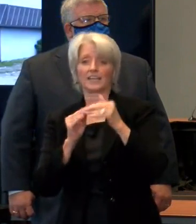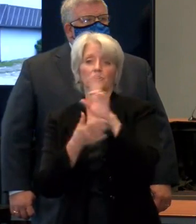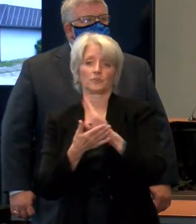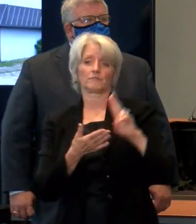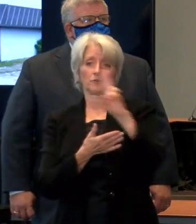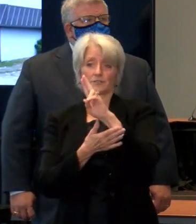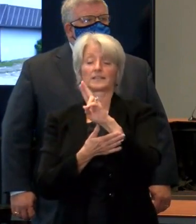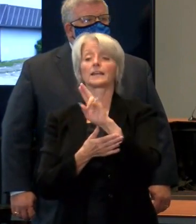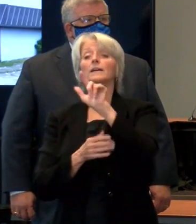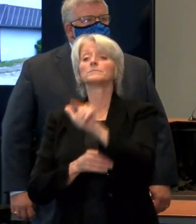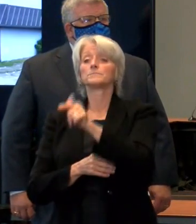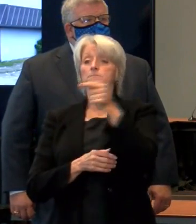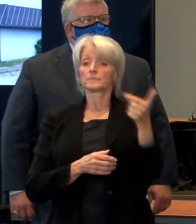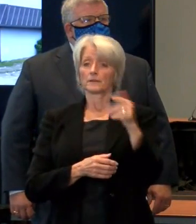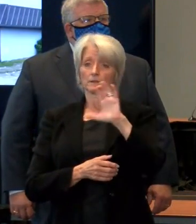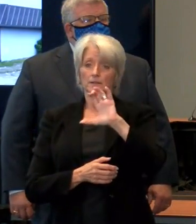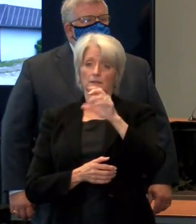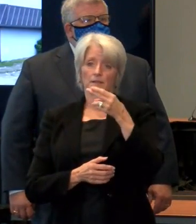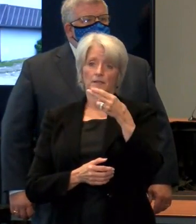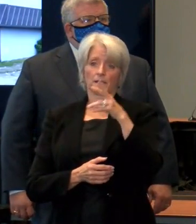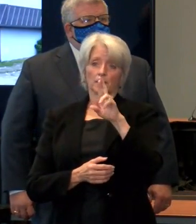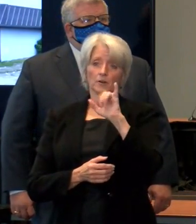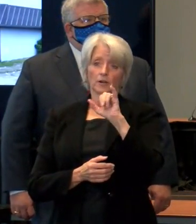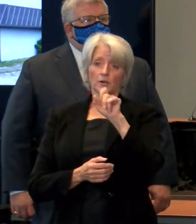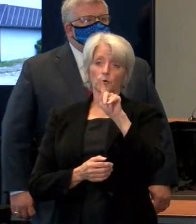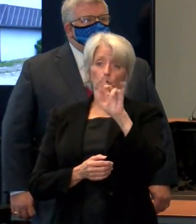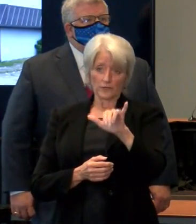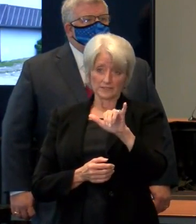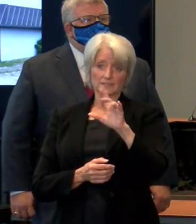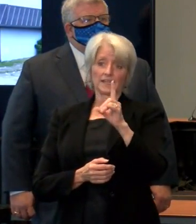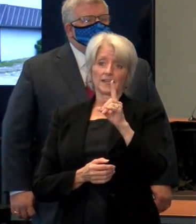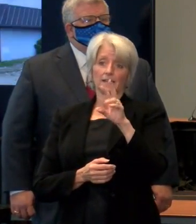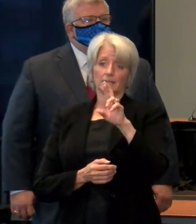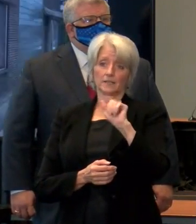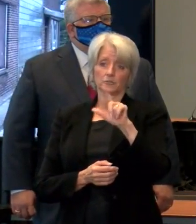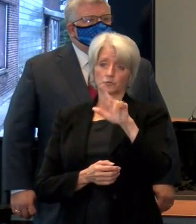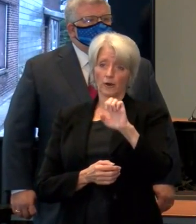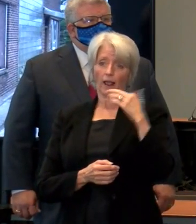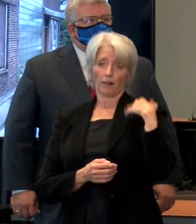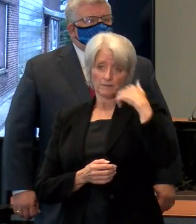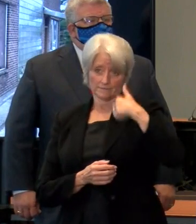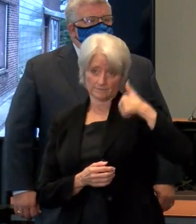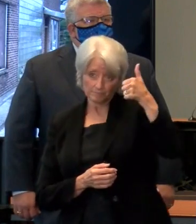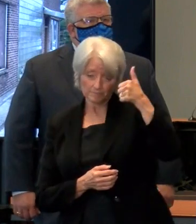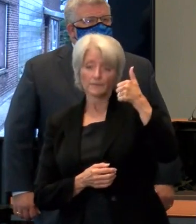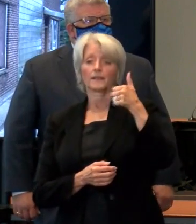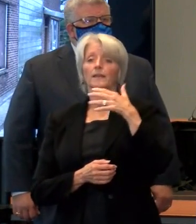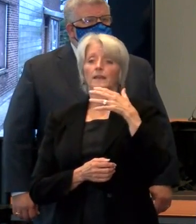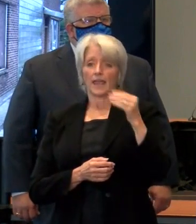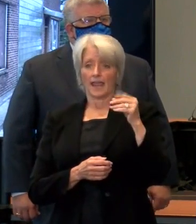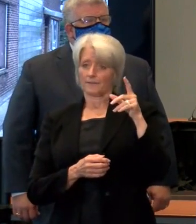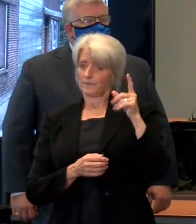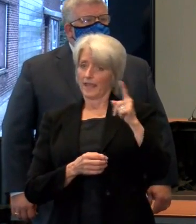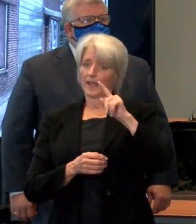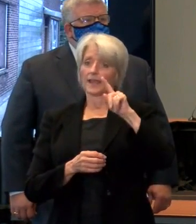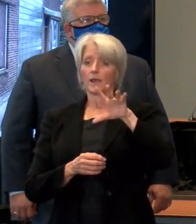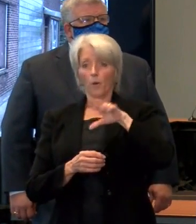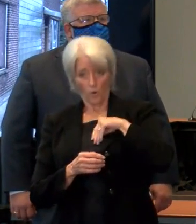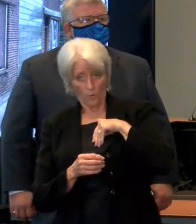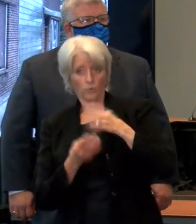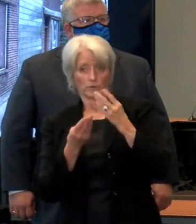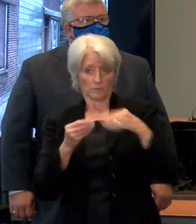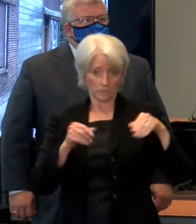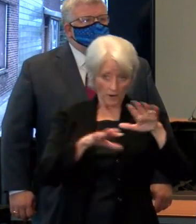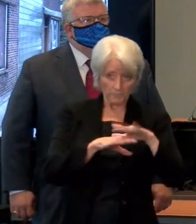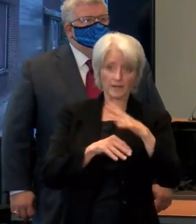Drale, who will speak to this revitalization, as they are an anchoring owner, an anchoring institution not only in this